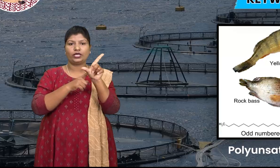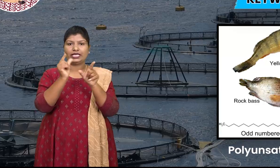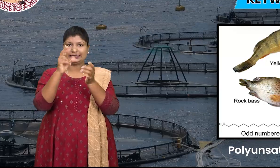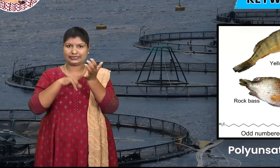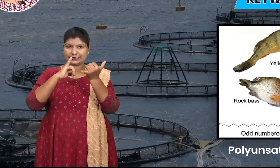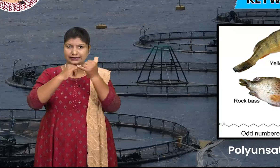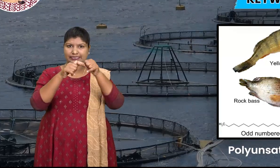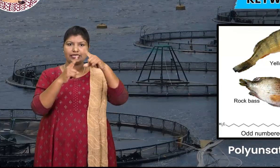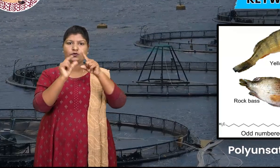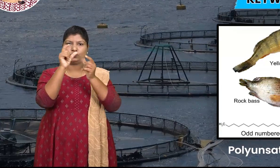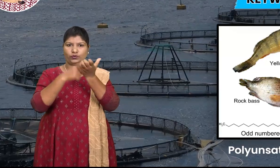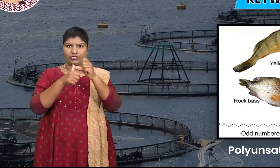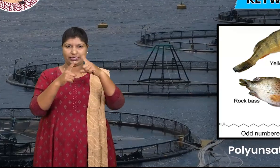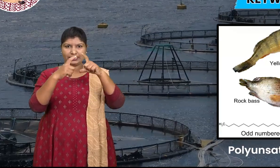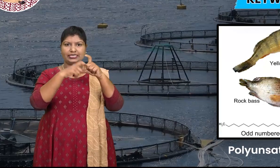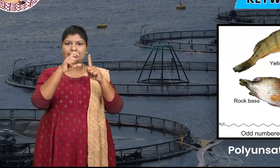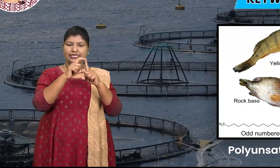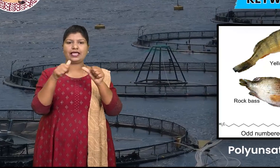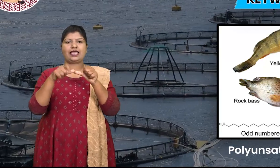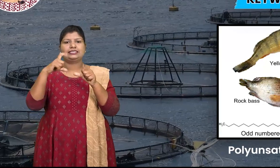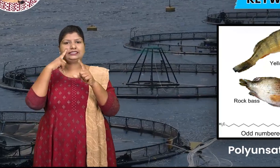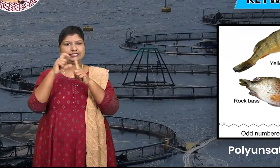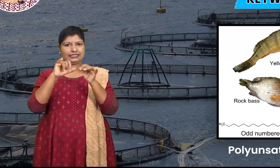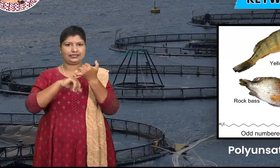polyunsaturated fatty acids.